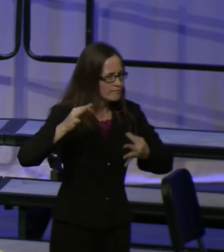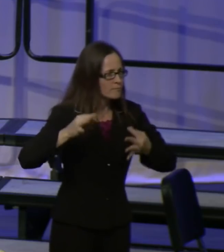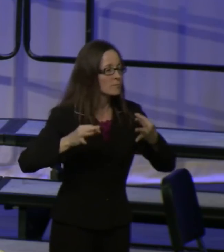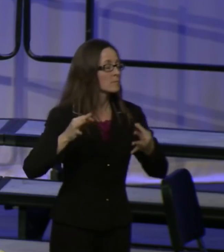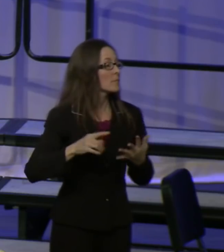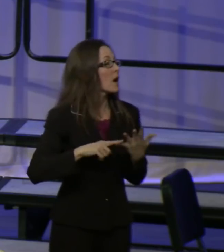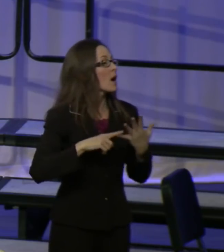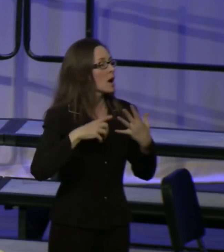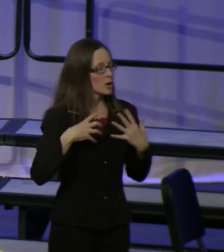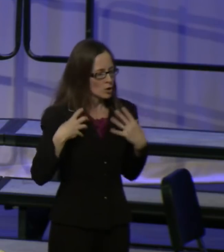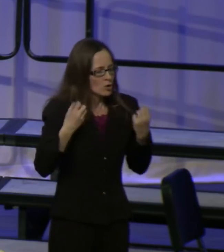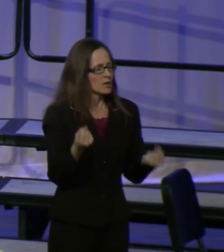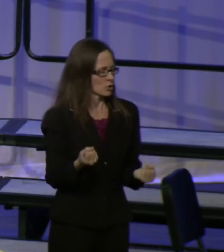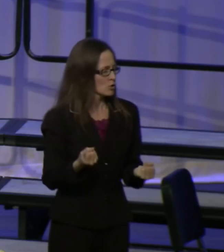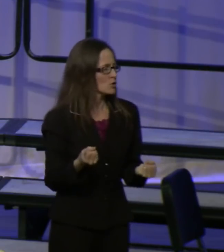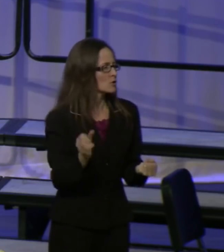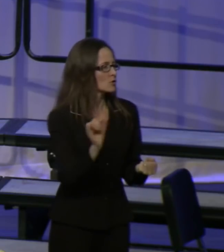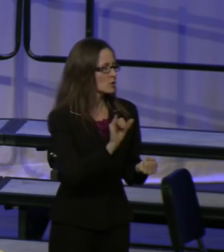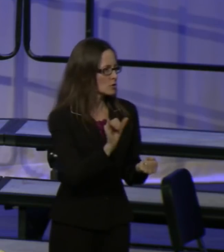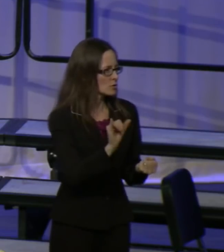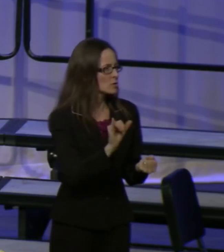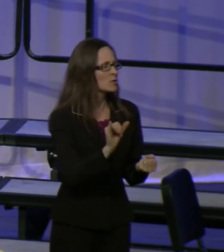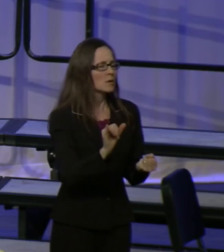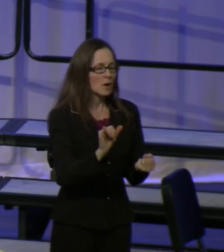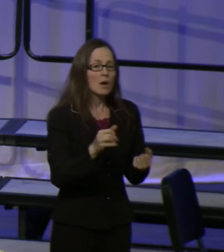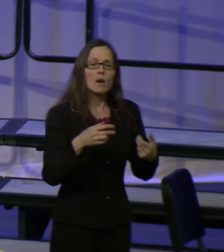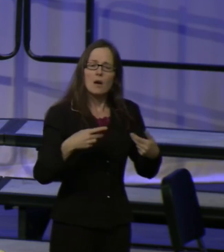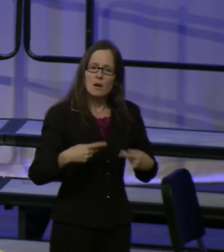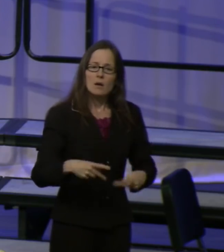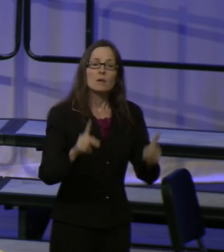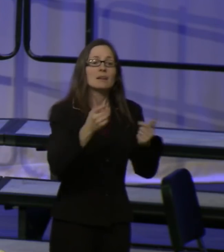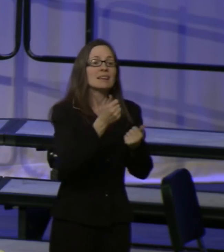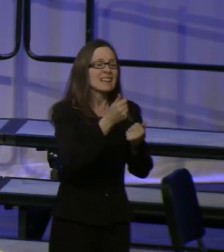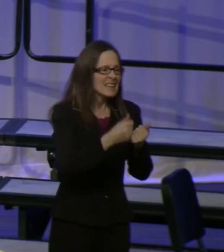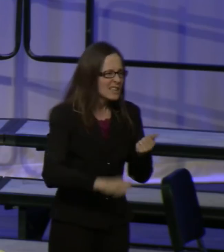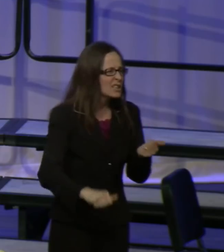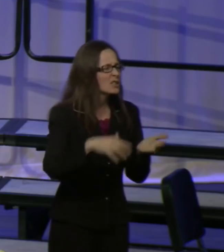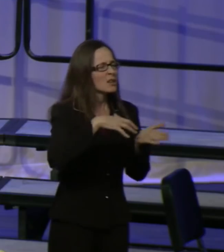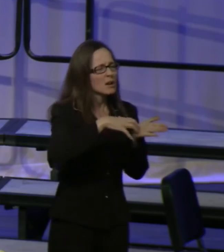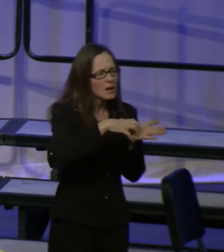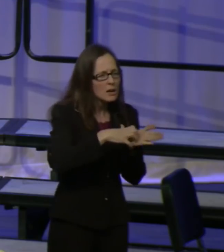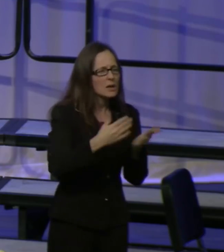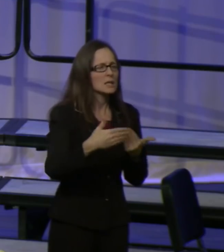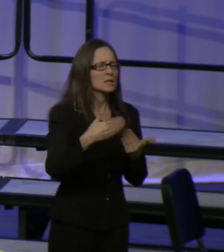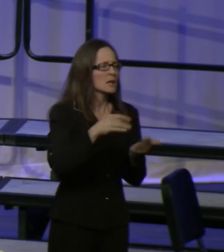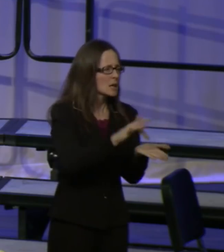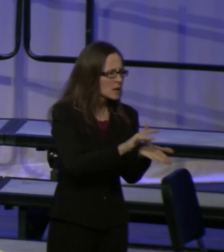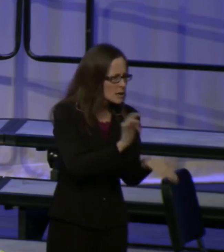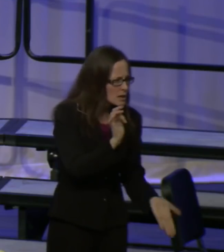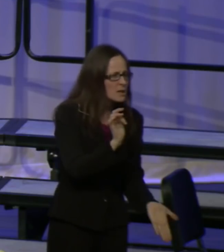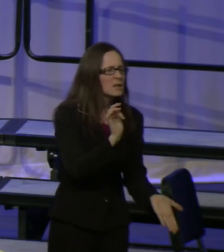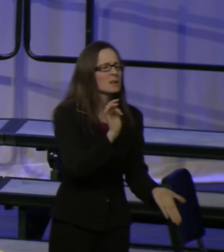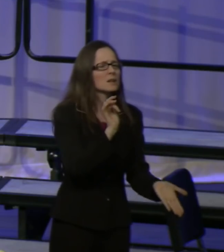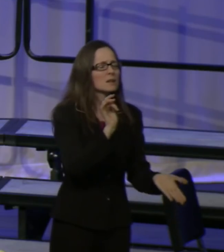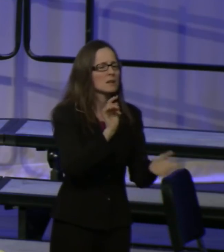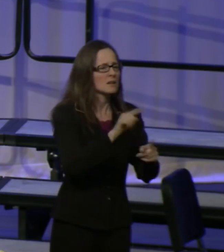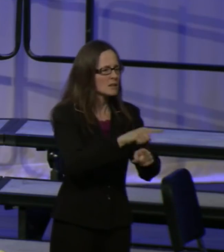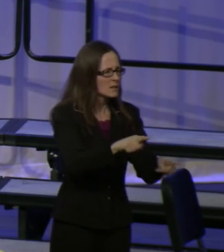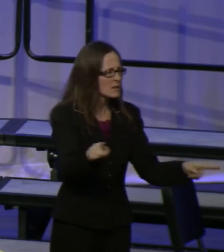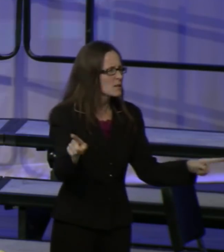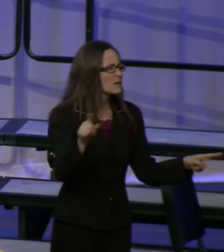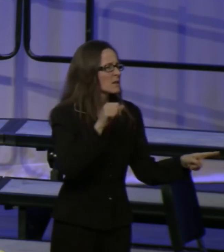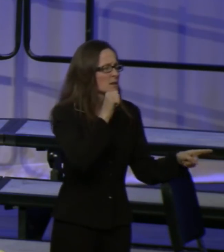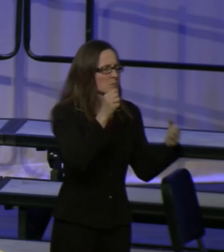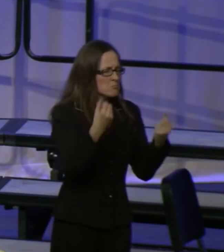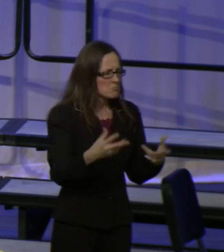even the most marginalized among us, especially the most marginalized among us, those that some